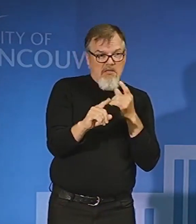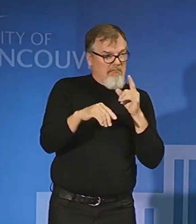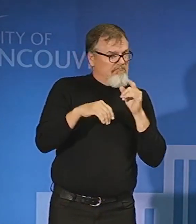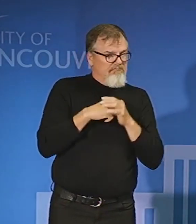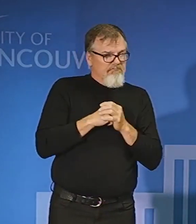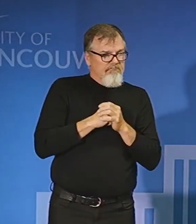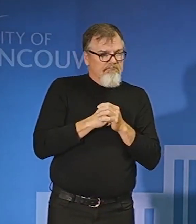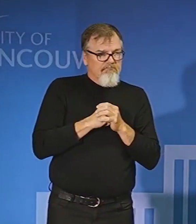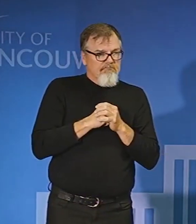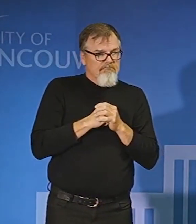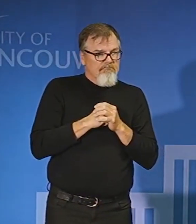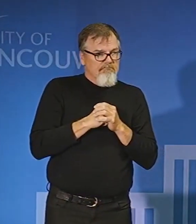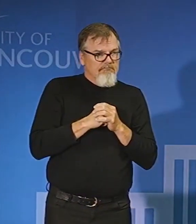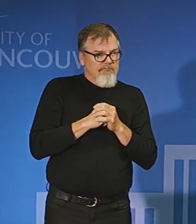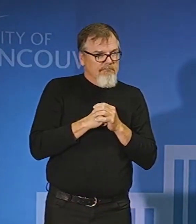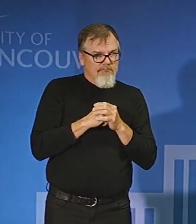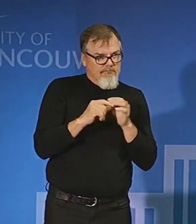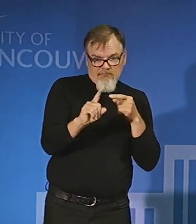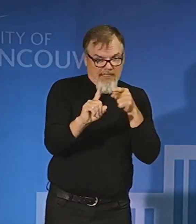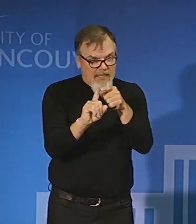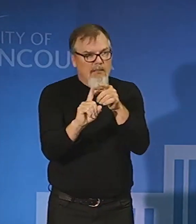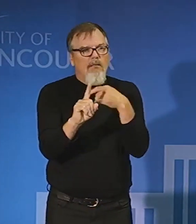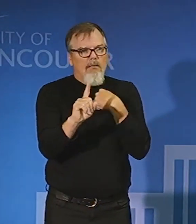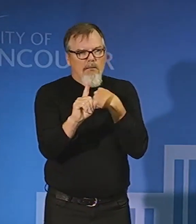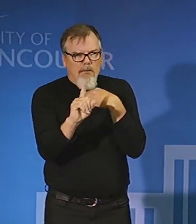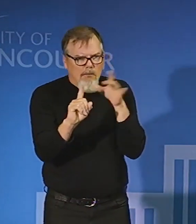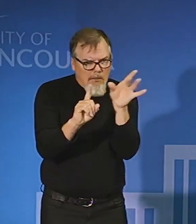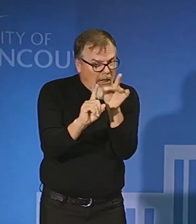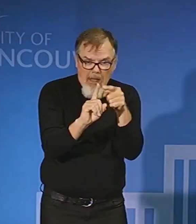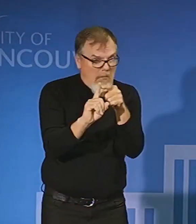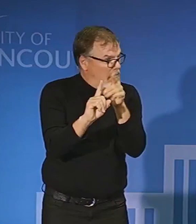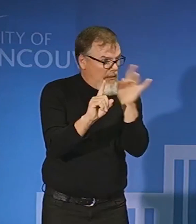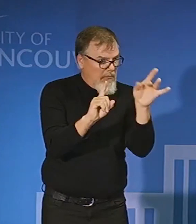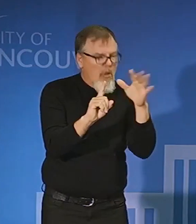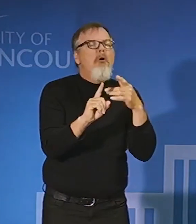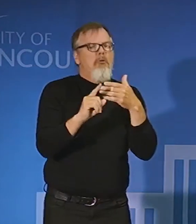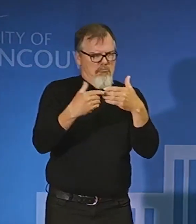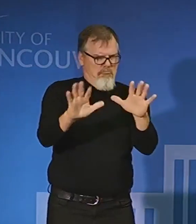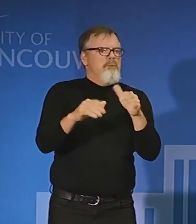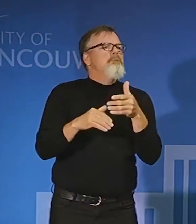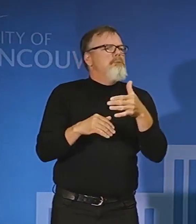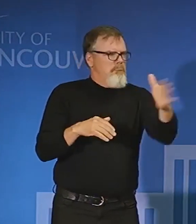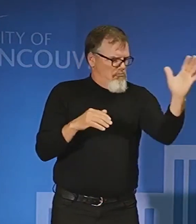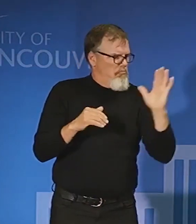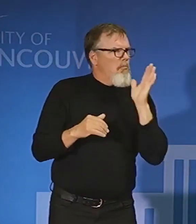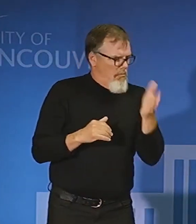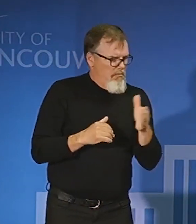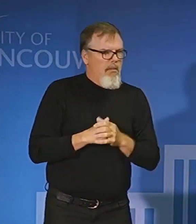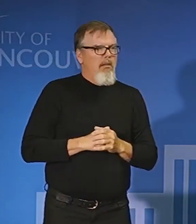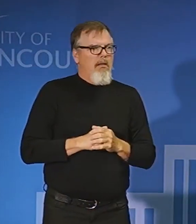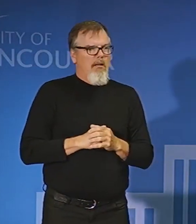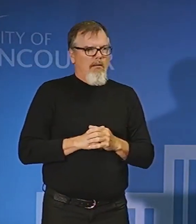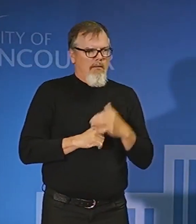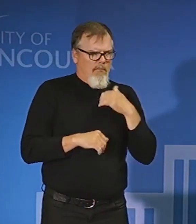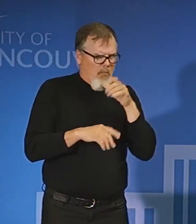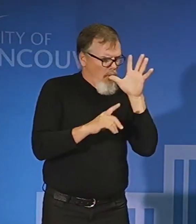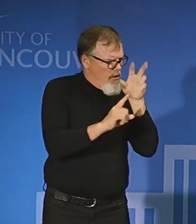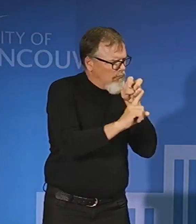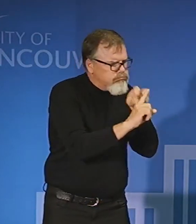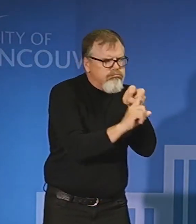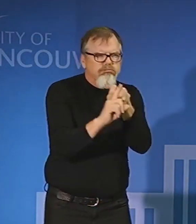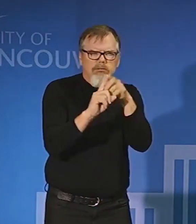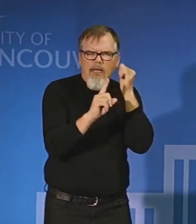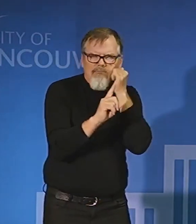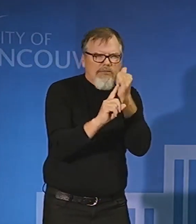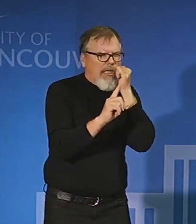contacts are asked to quarantine for 14 days after their exposure, and they're monitored on a daily basis. If they get symptoms, they are tested. After